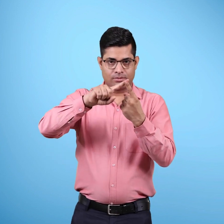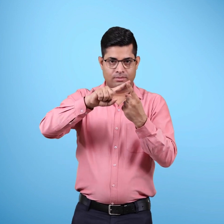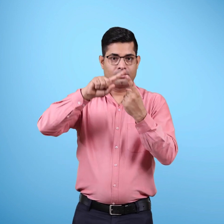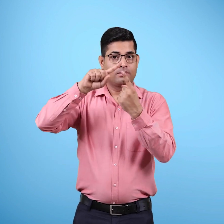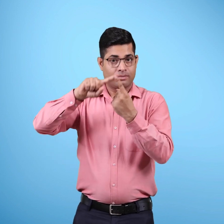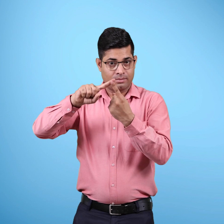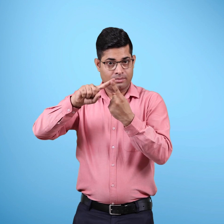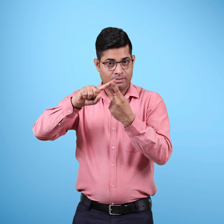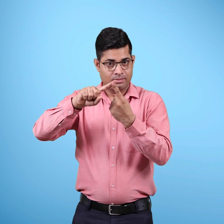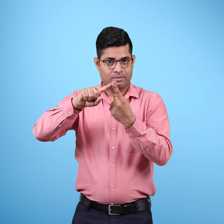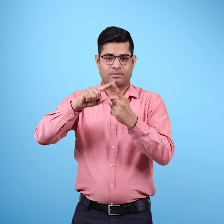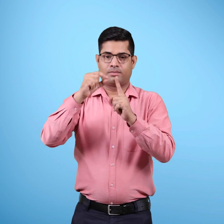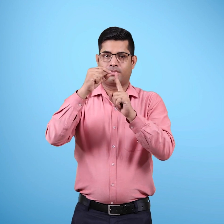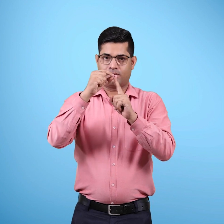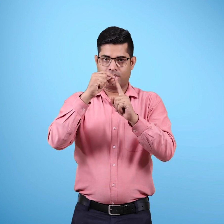but spread on the ground